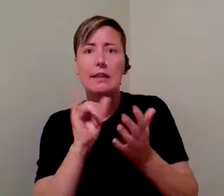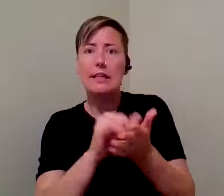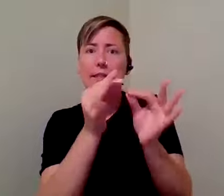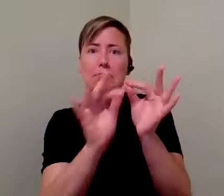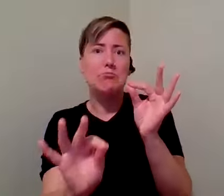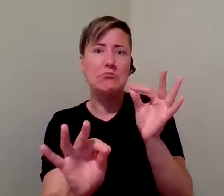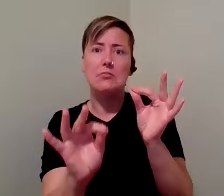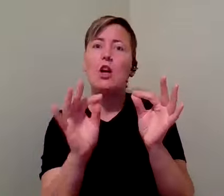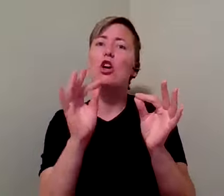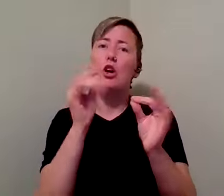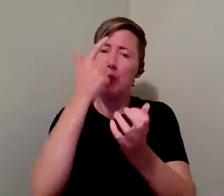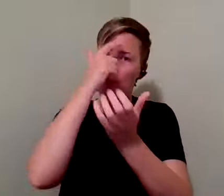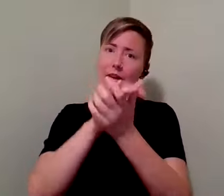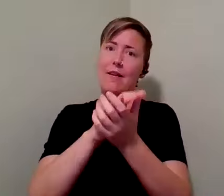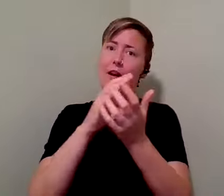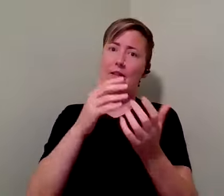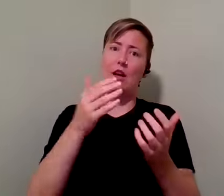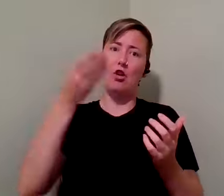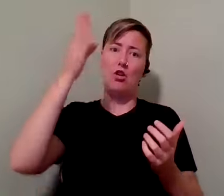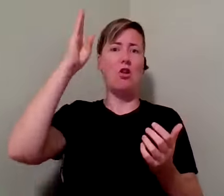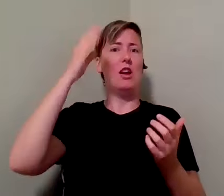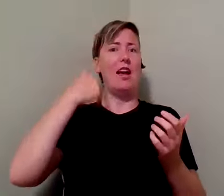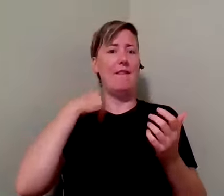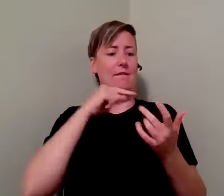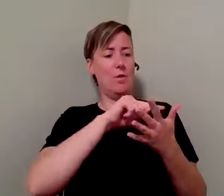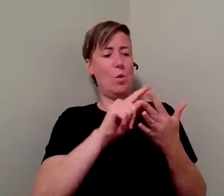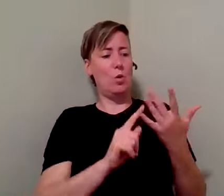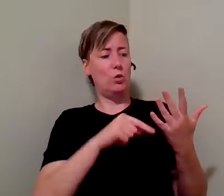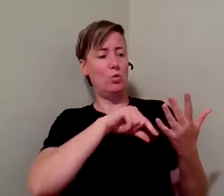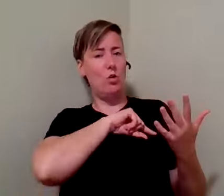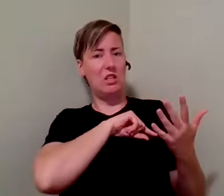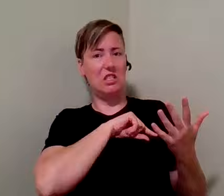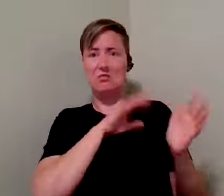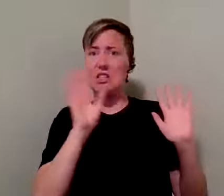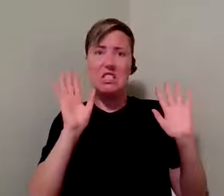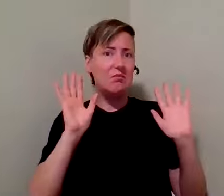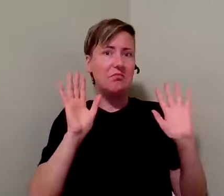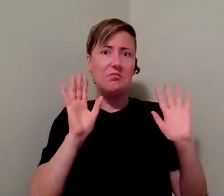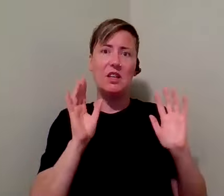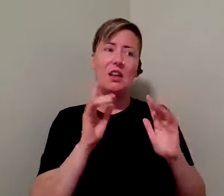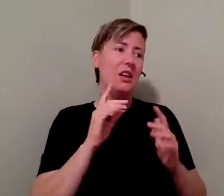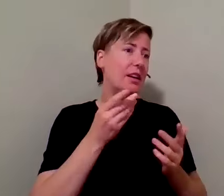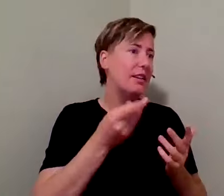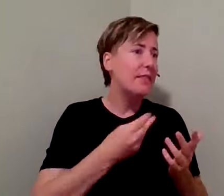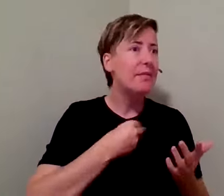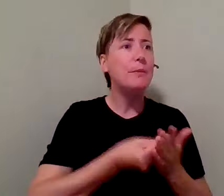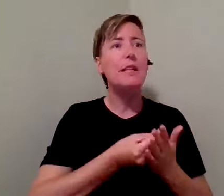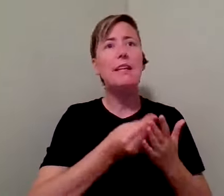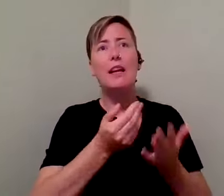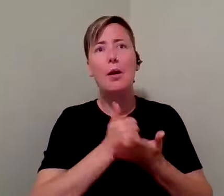anything. So I had no problem with my concept of God, and that's what page 47 says. When therefore we speak to you of God, we mean your